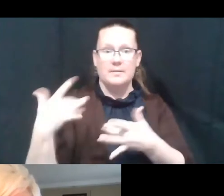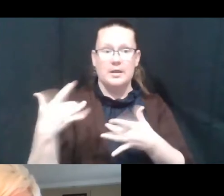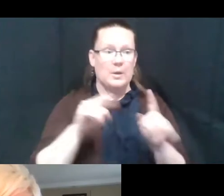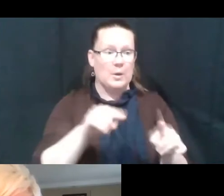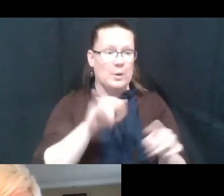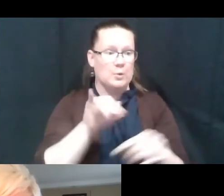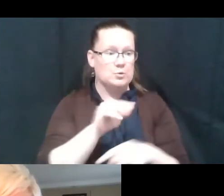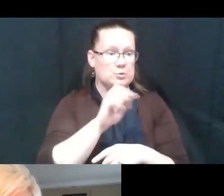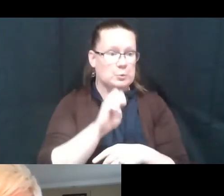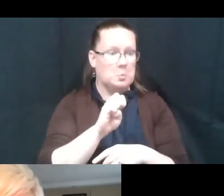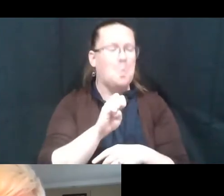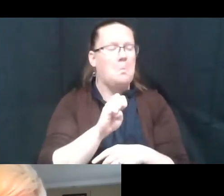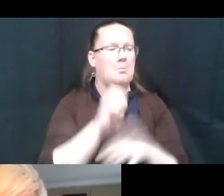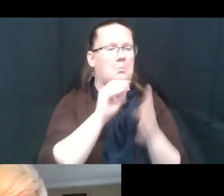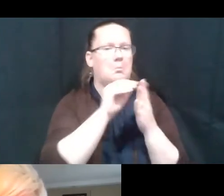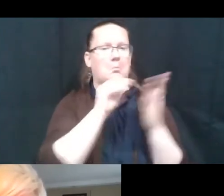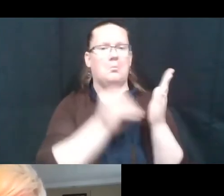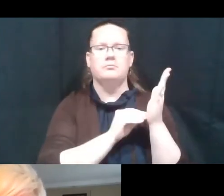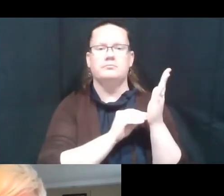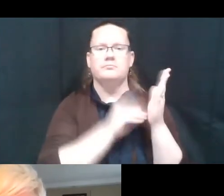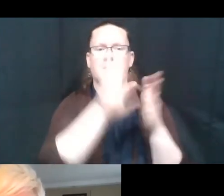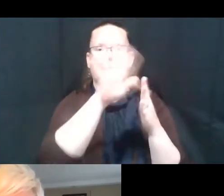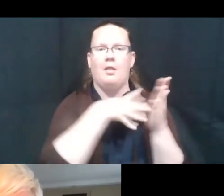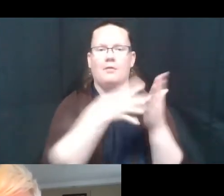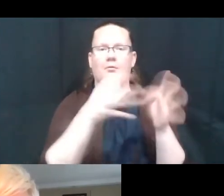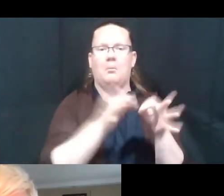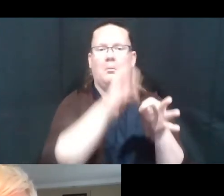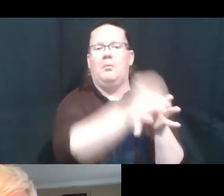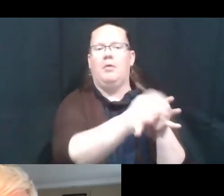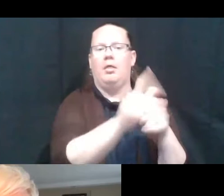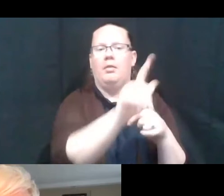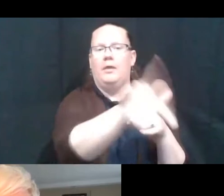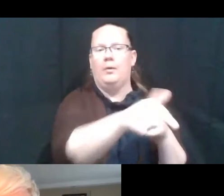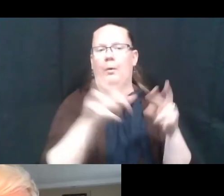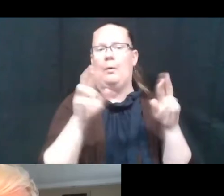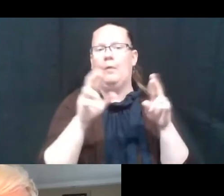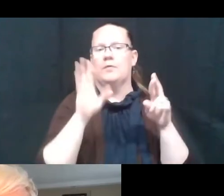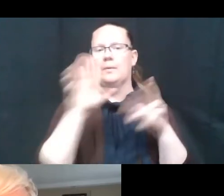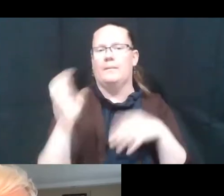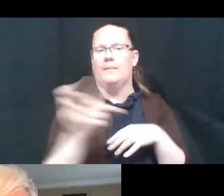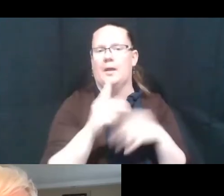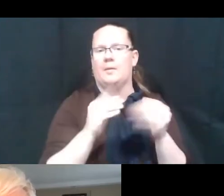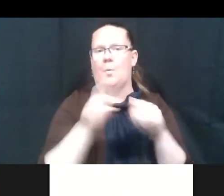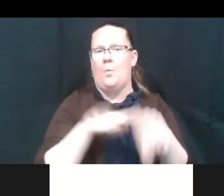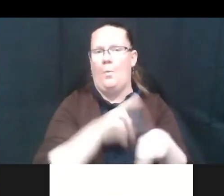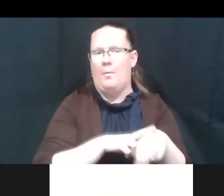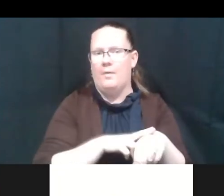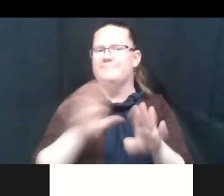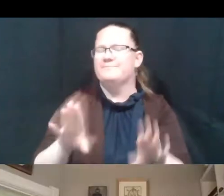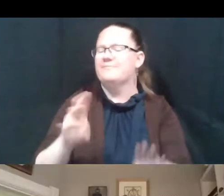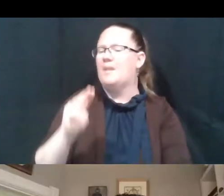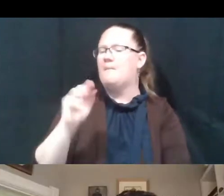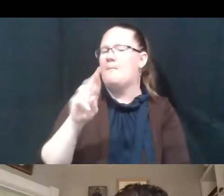for later in the year as things hopefully come back into more normal. Mark, I wanted to bring you in one more time to talk